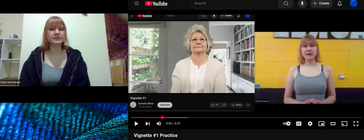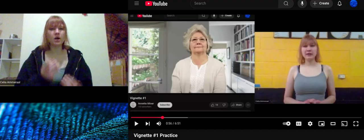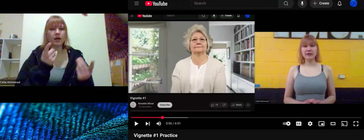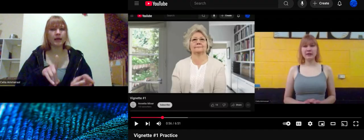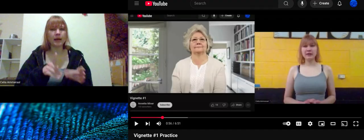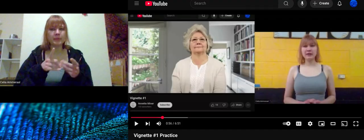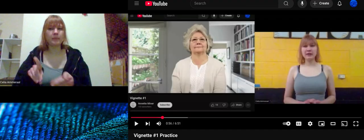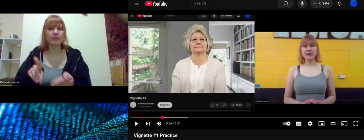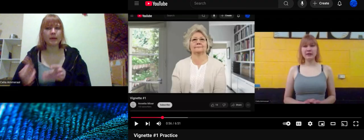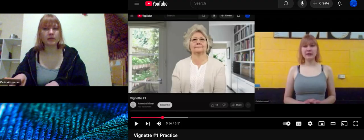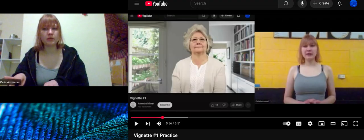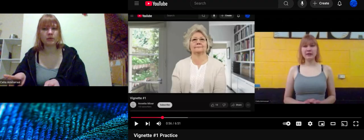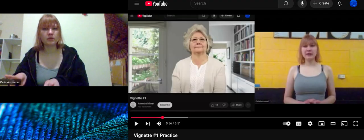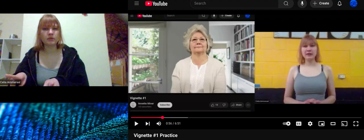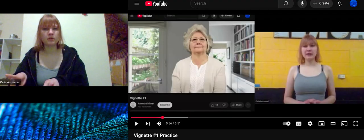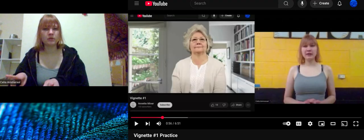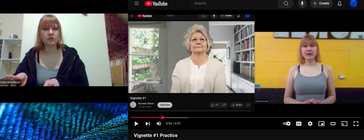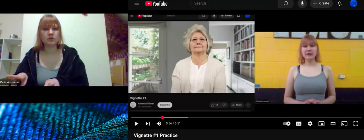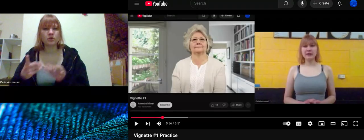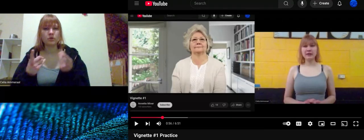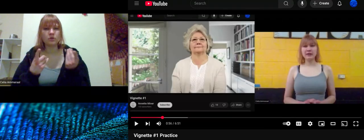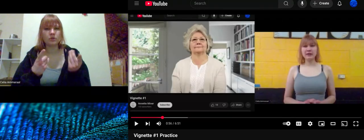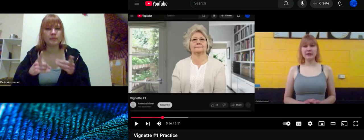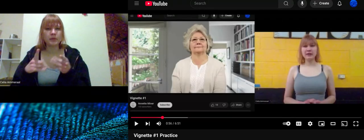I saw happen.